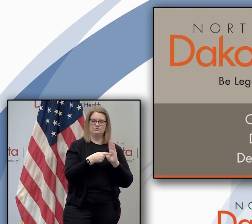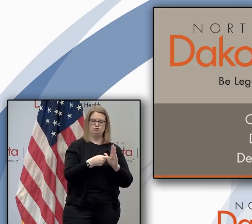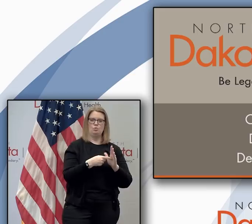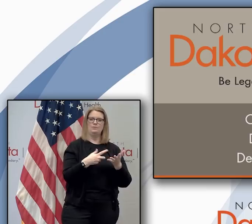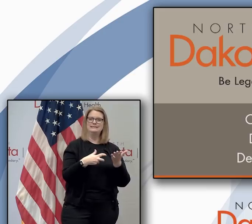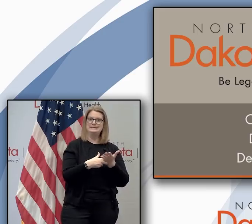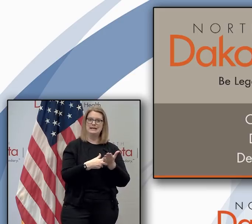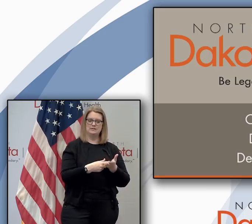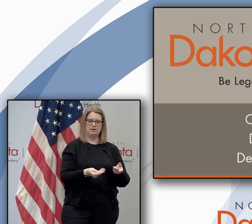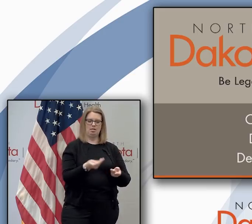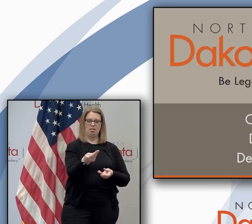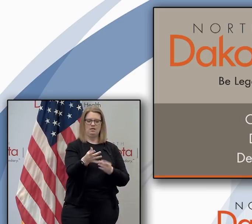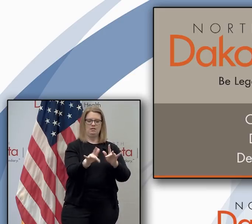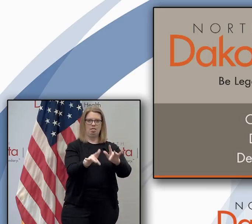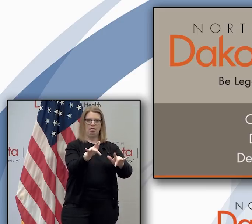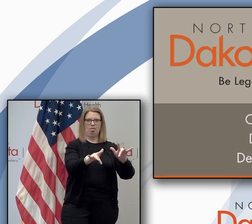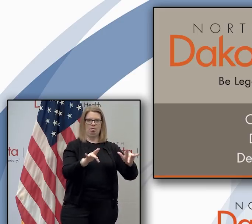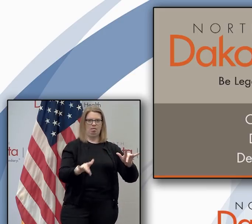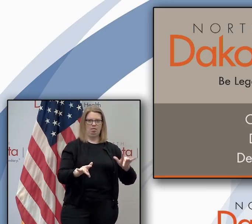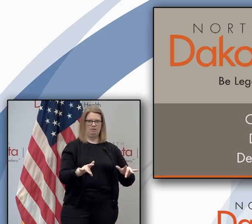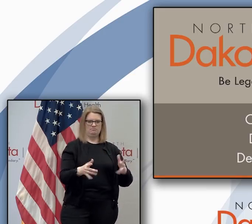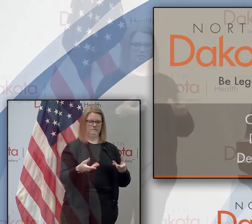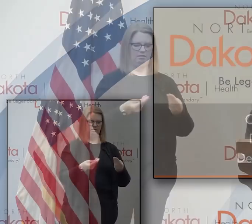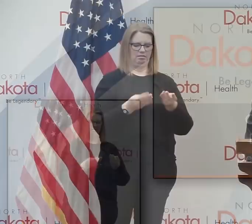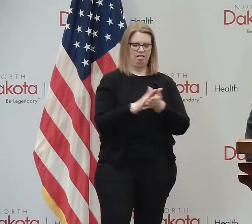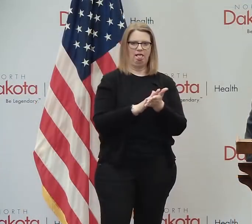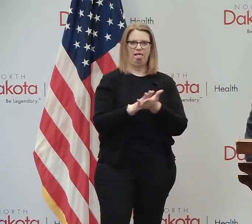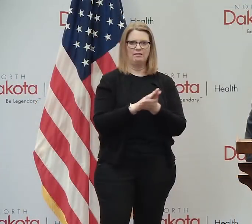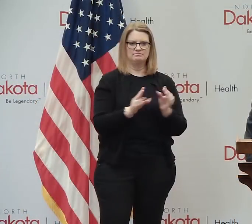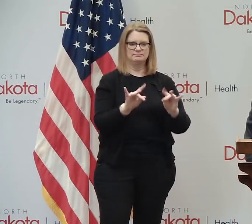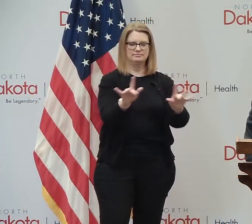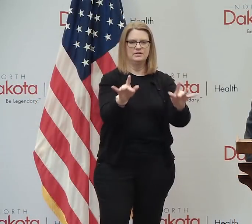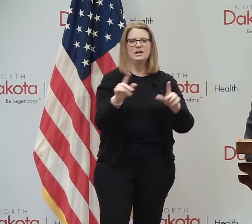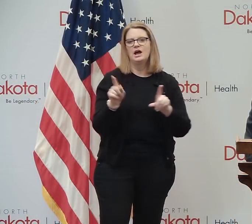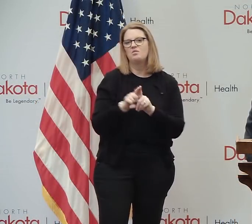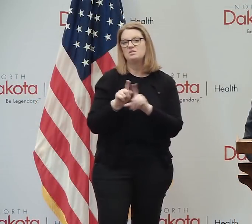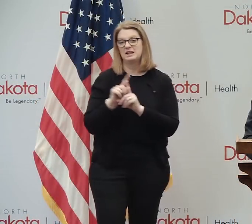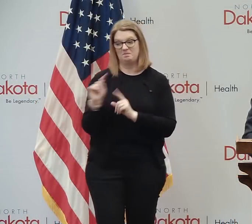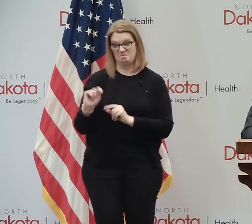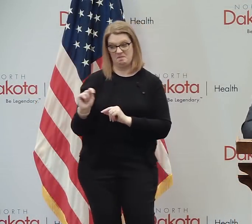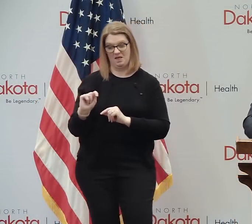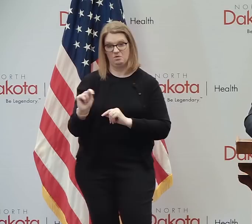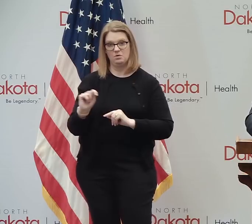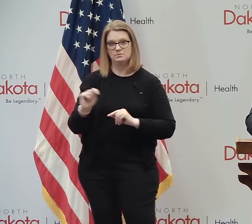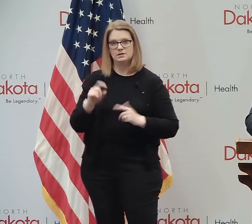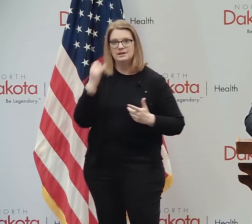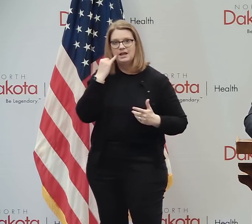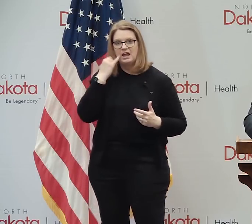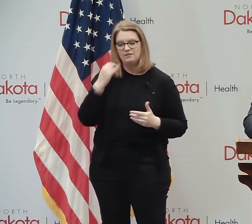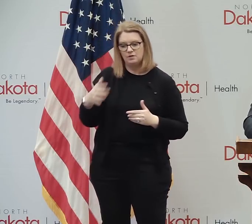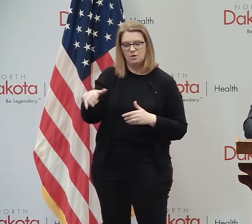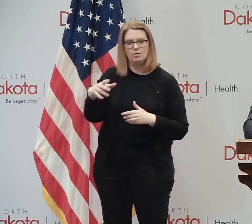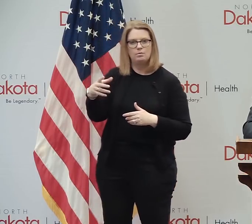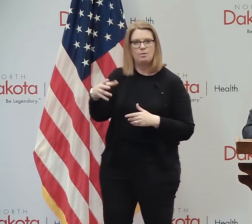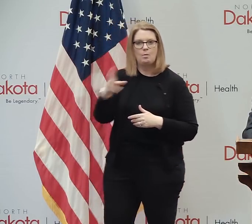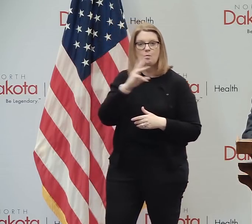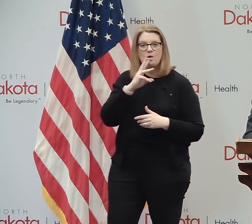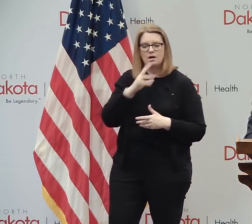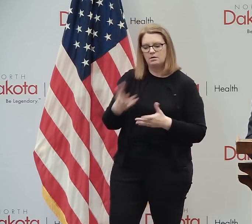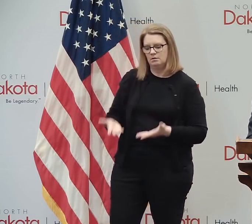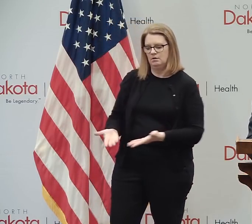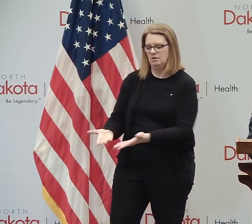people are touching the same objects in restrooms. Again, if you can go to touchless faucets